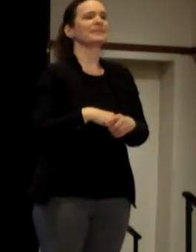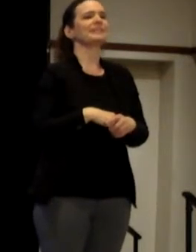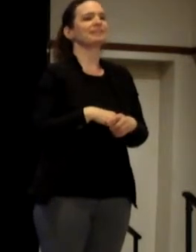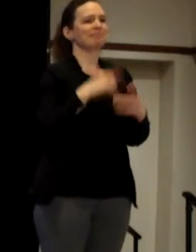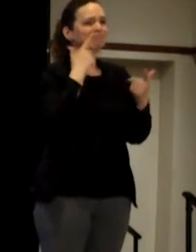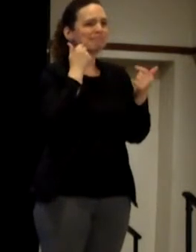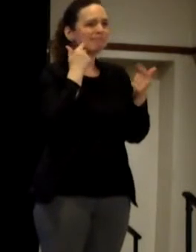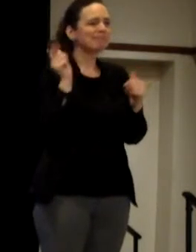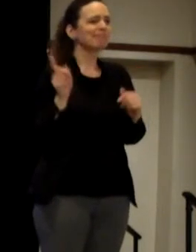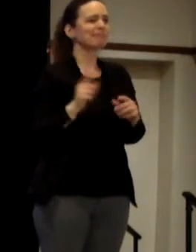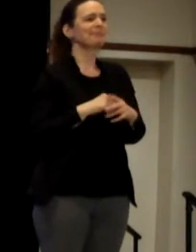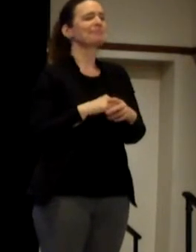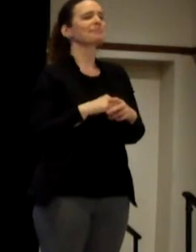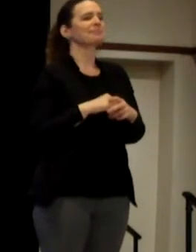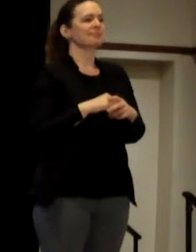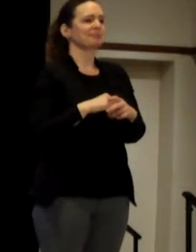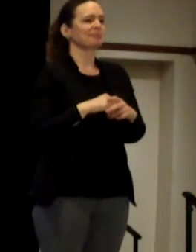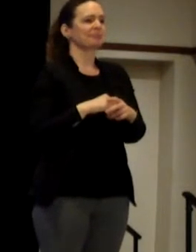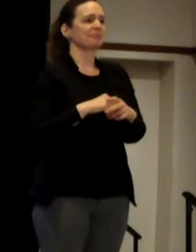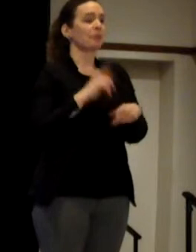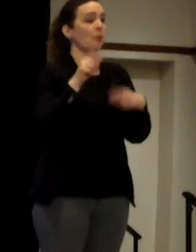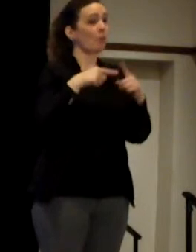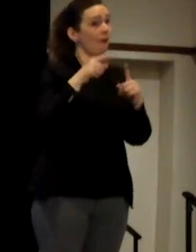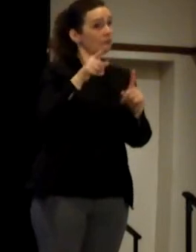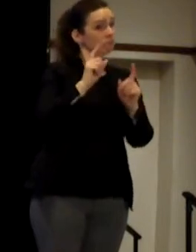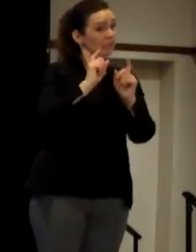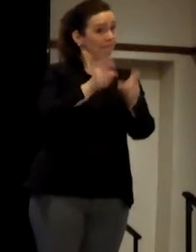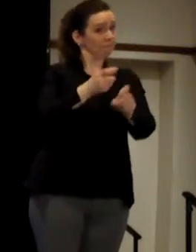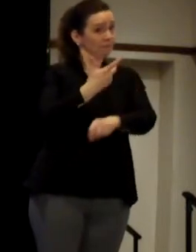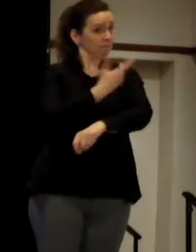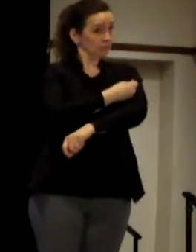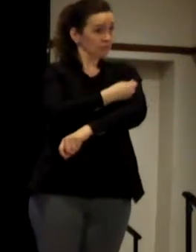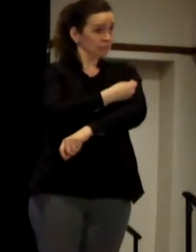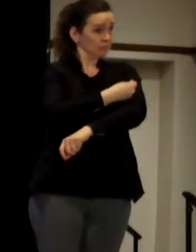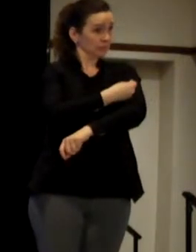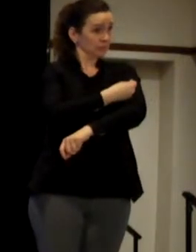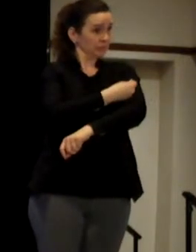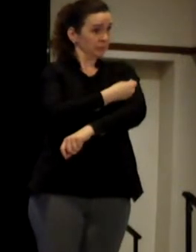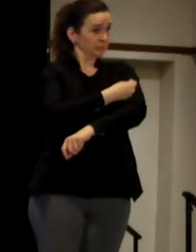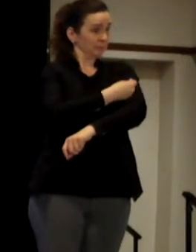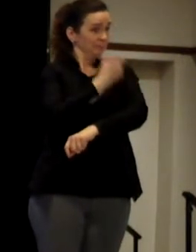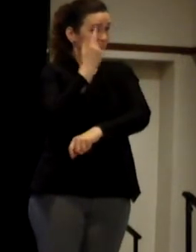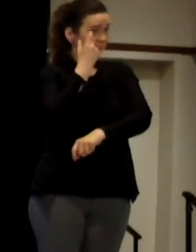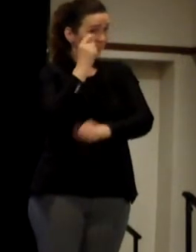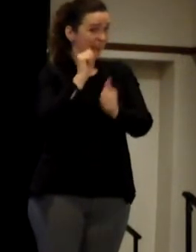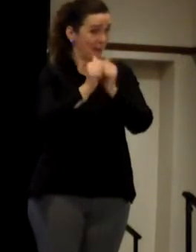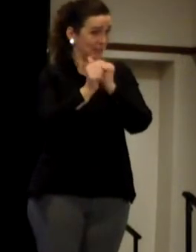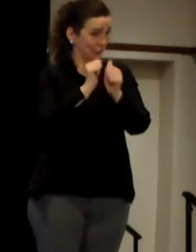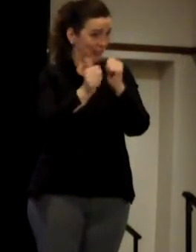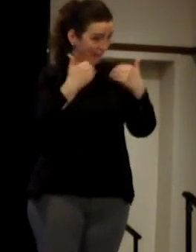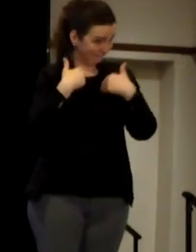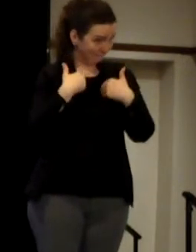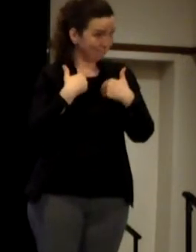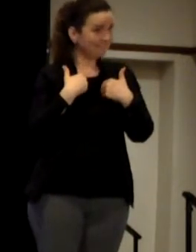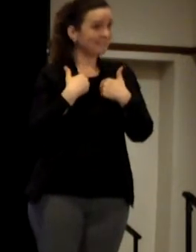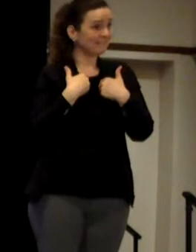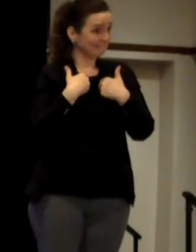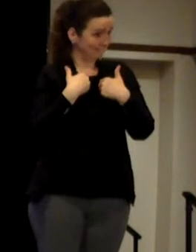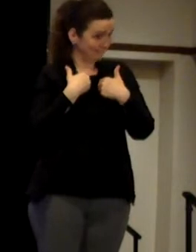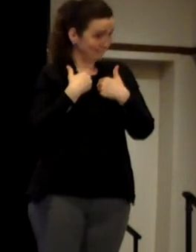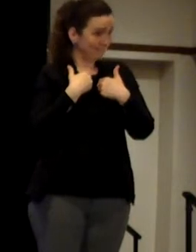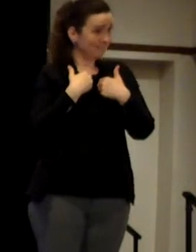we need, when you get vaccine, and there's a lot of competition, and essentially the eligibility rules aren't catching up to the